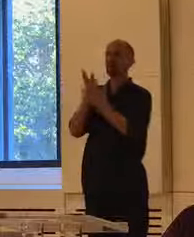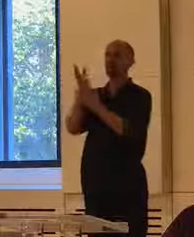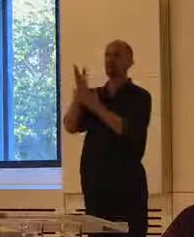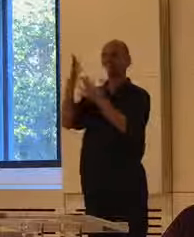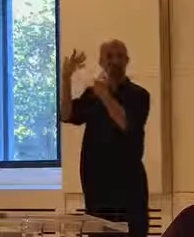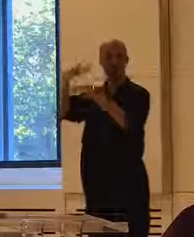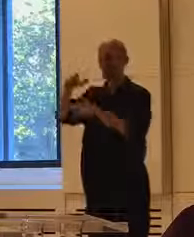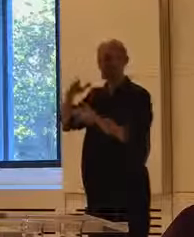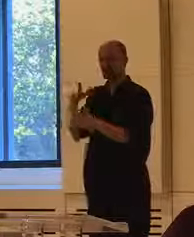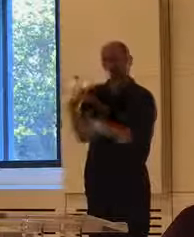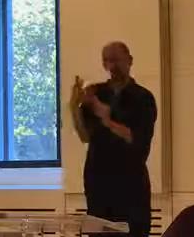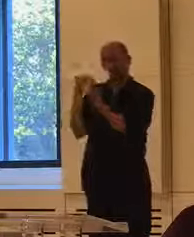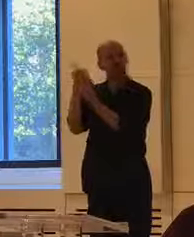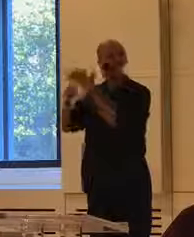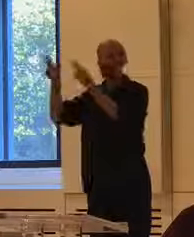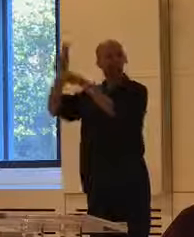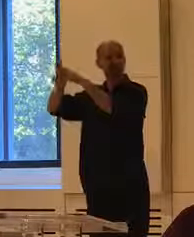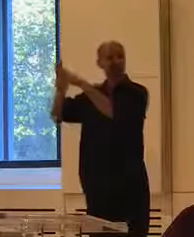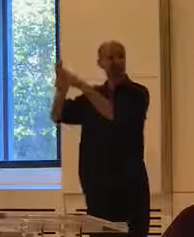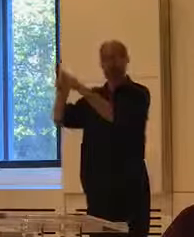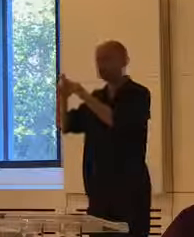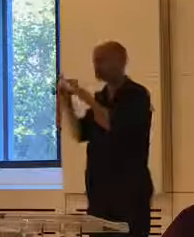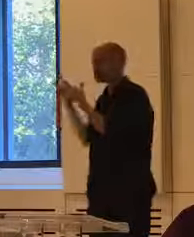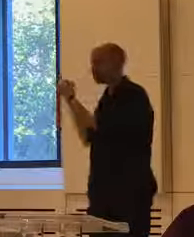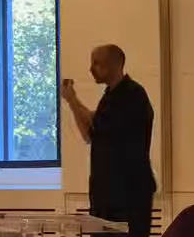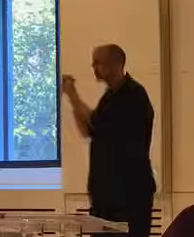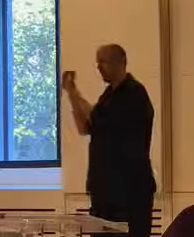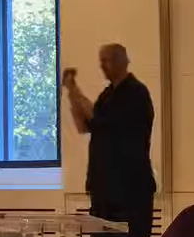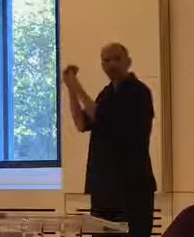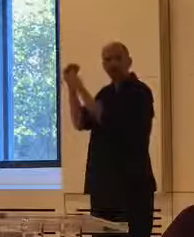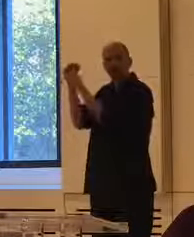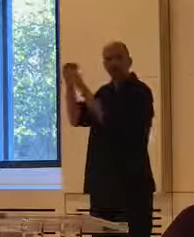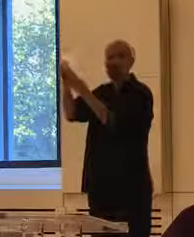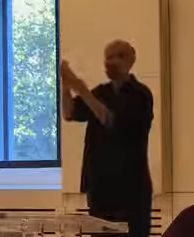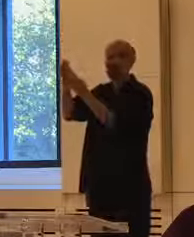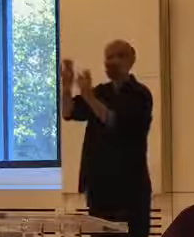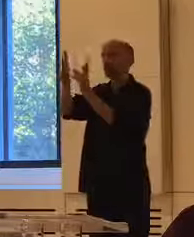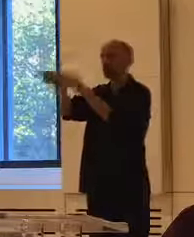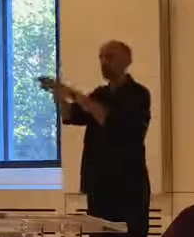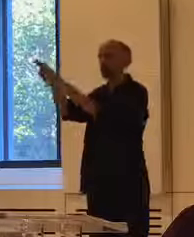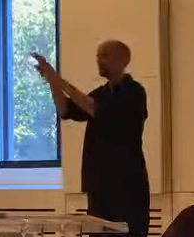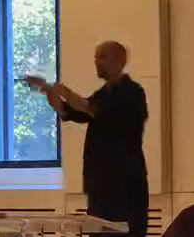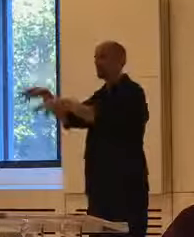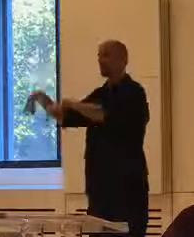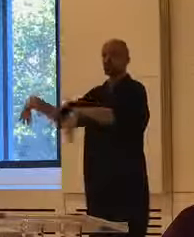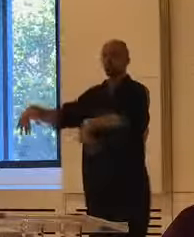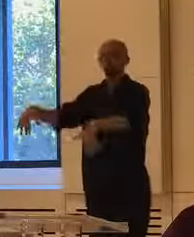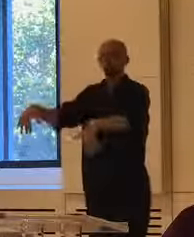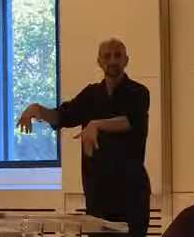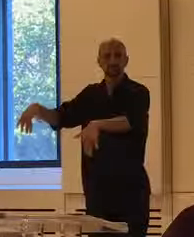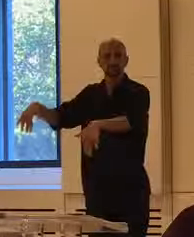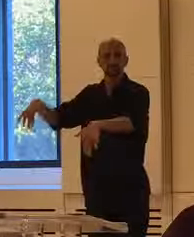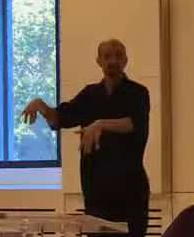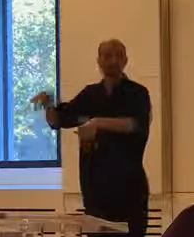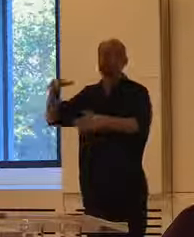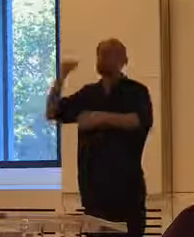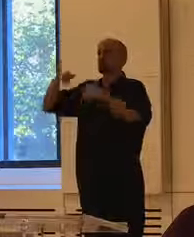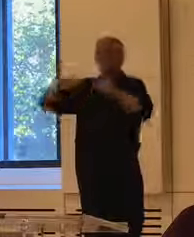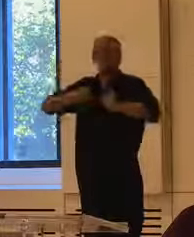40 or 50 years old, and they were living with their parents until the parents died off, and then they were